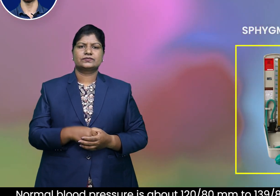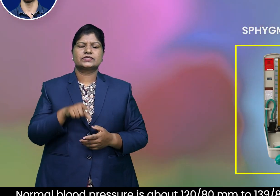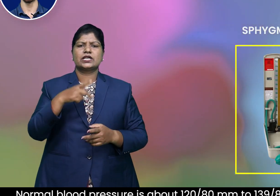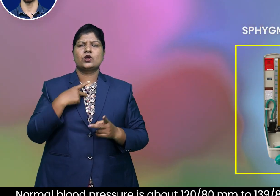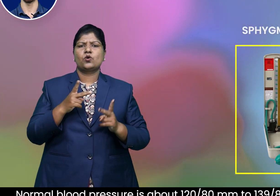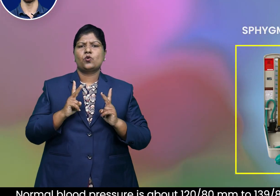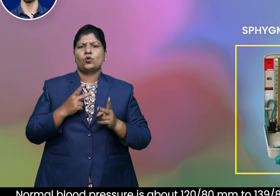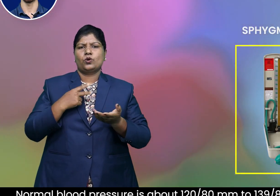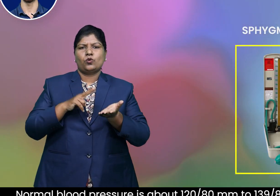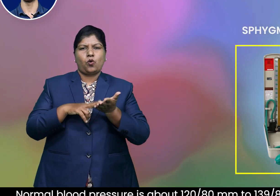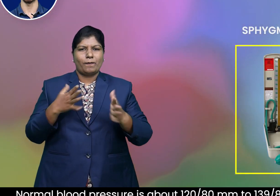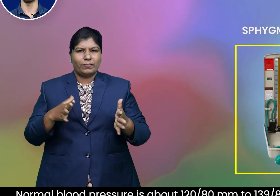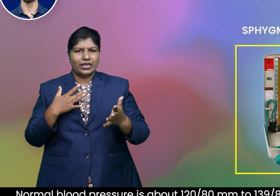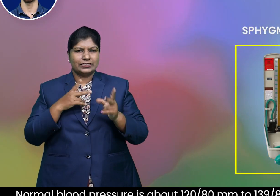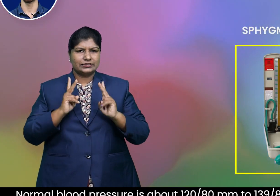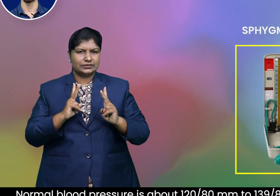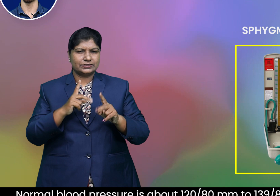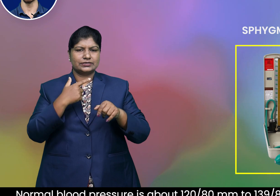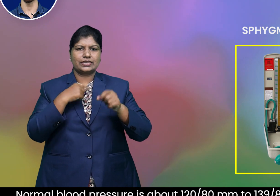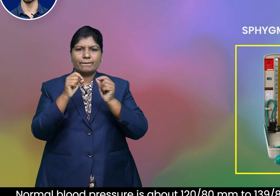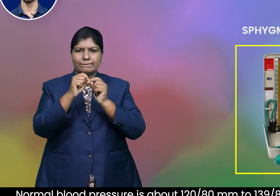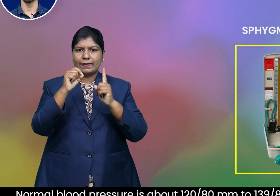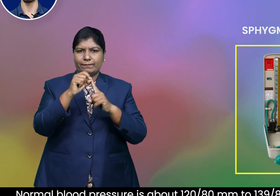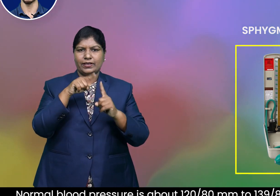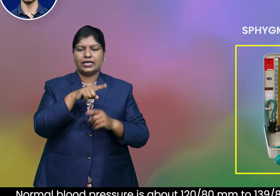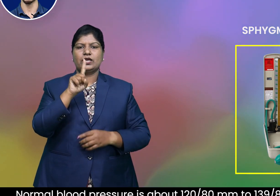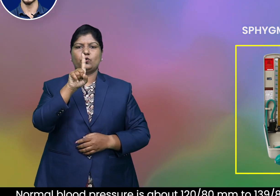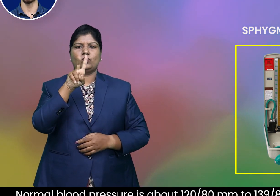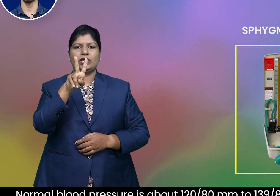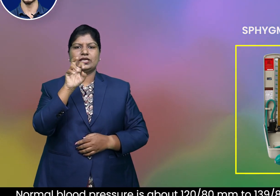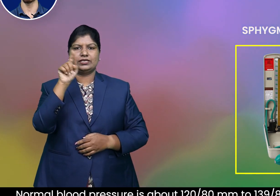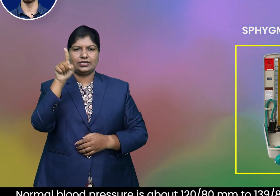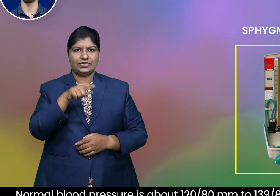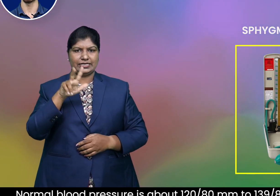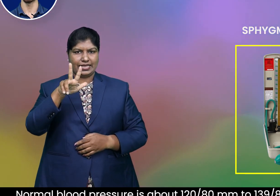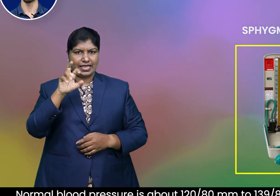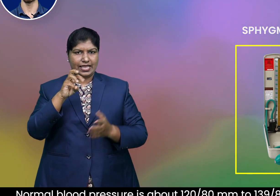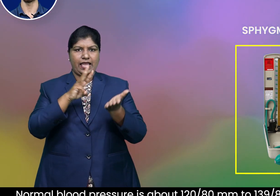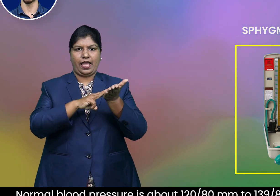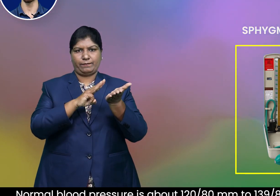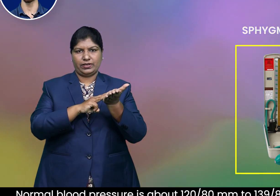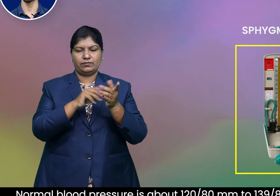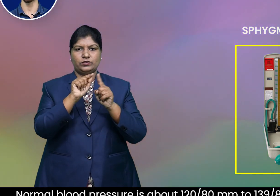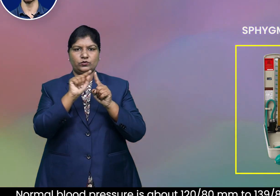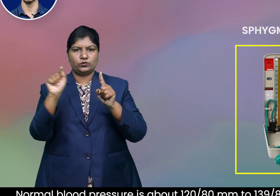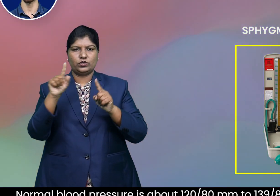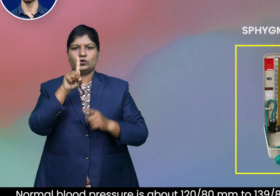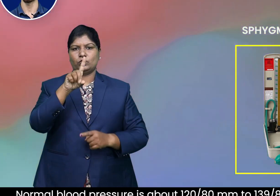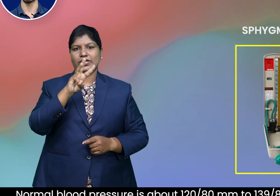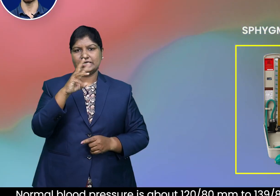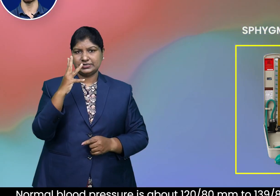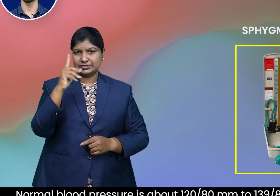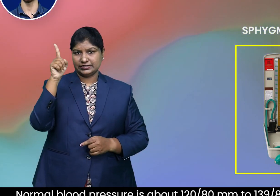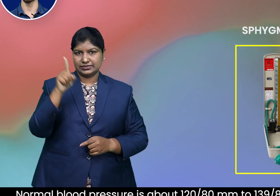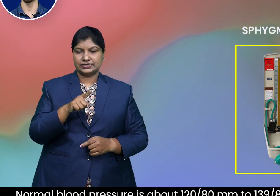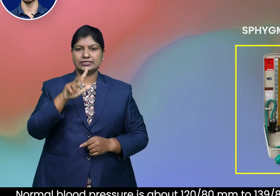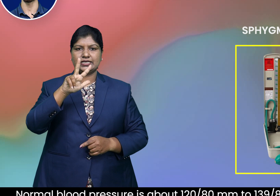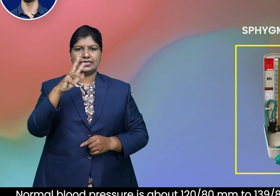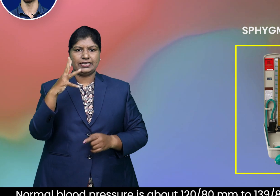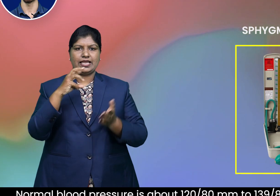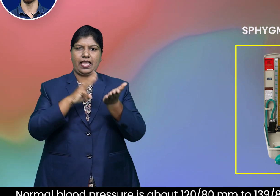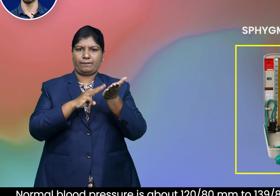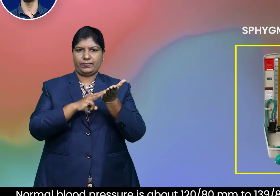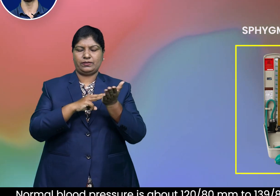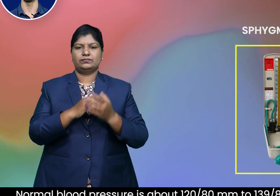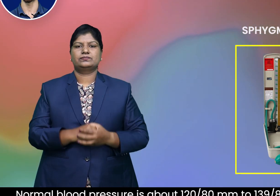Normal blood pressure is about 120 by 80 mm to 139 by 89